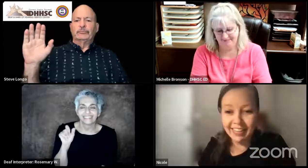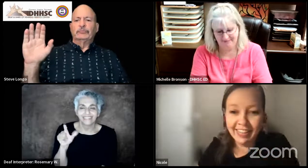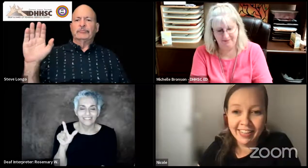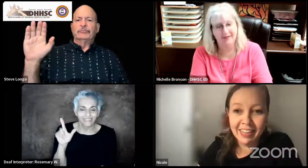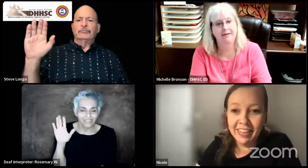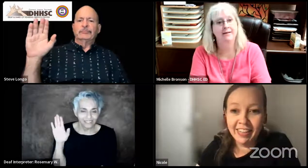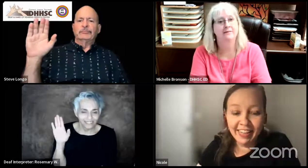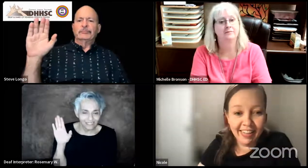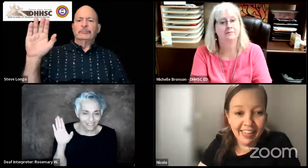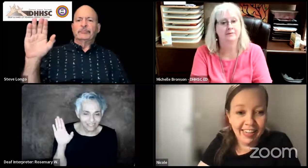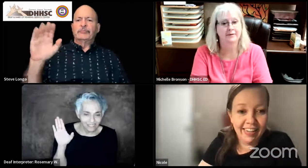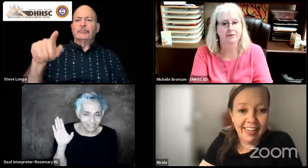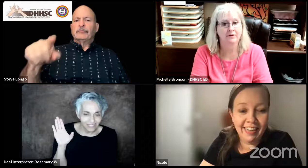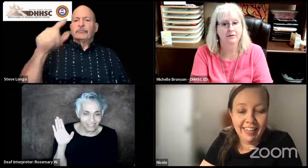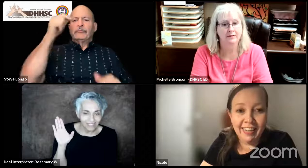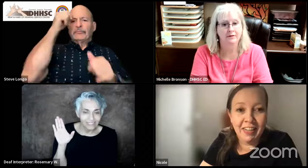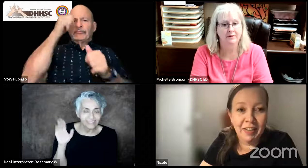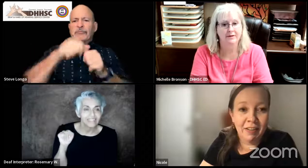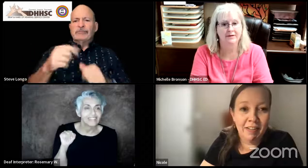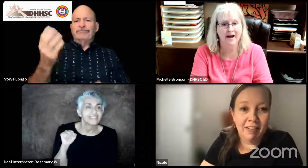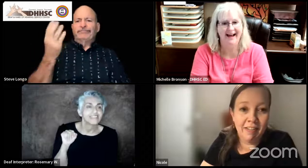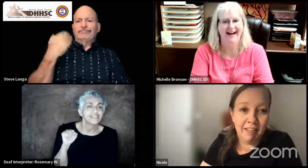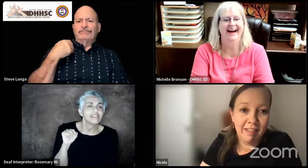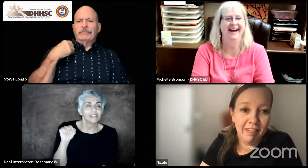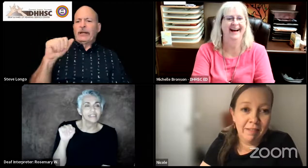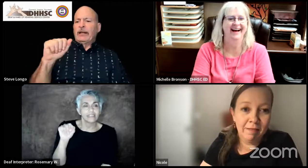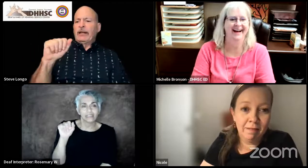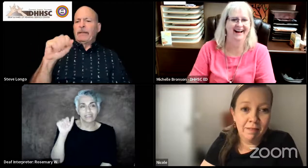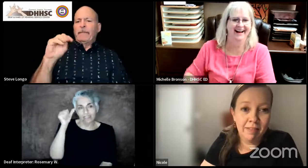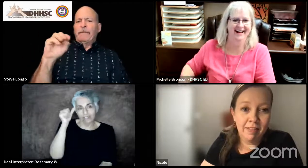So that's just my suggestion.